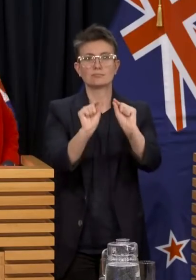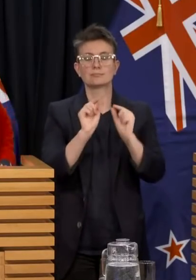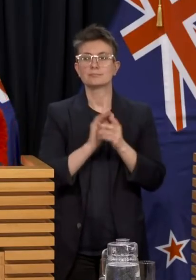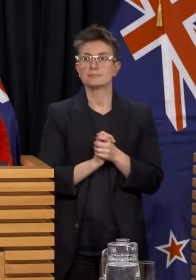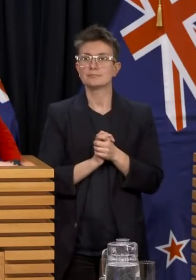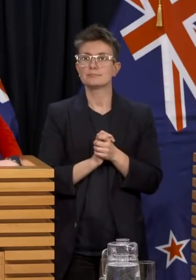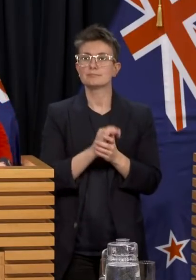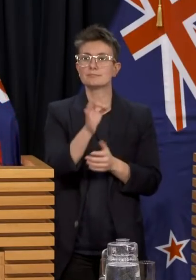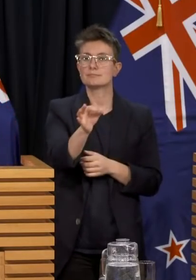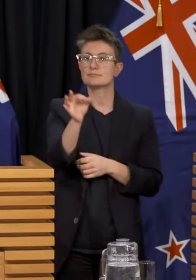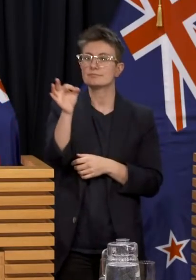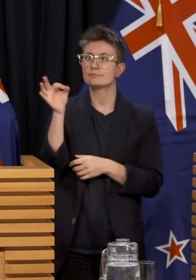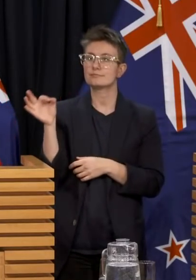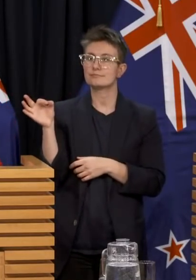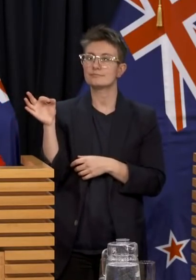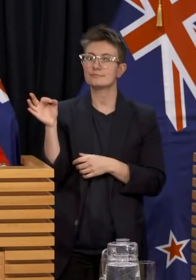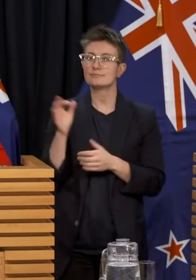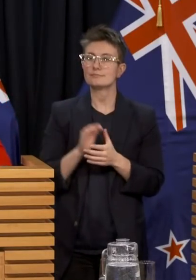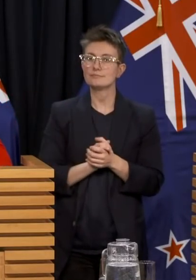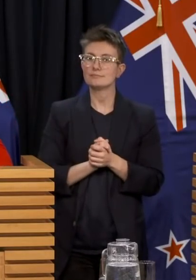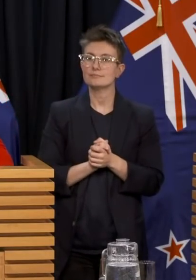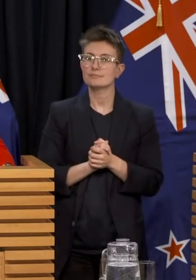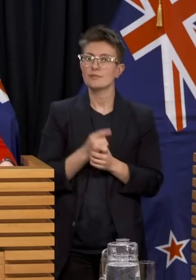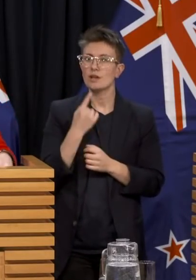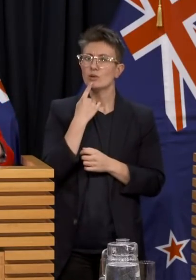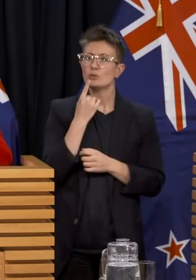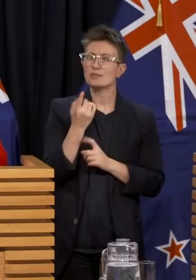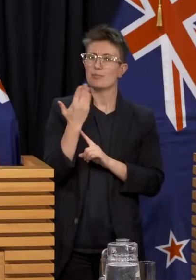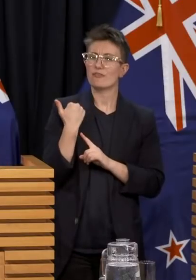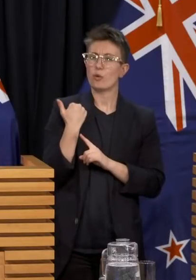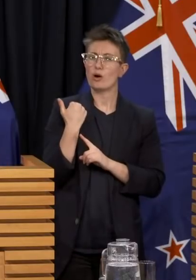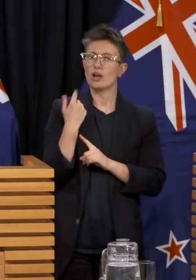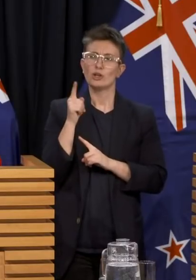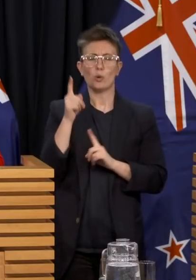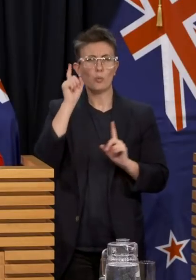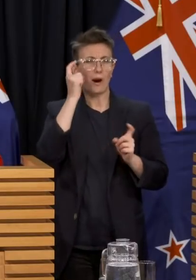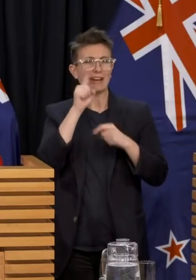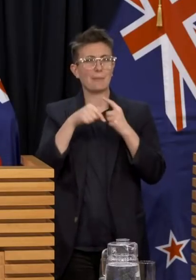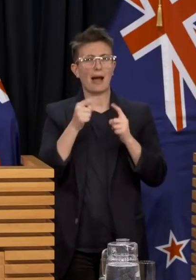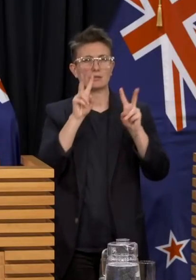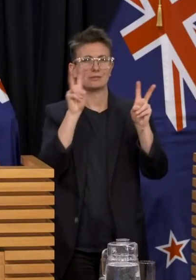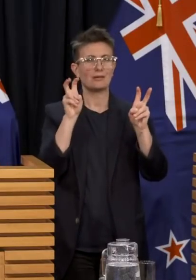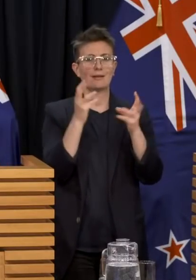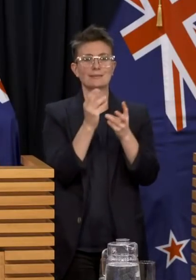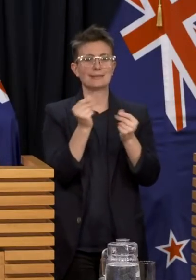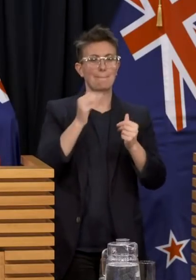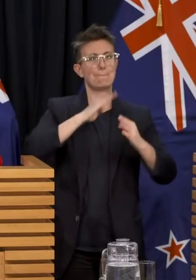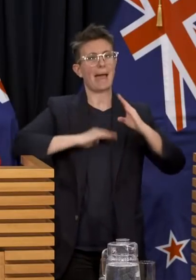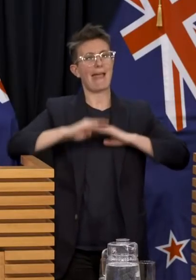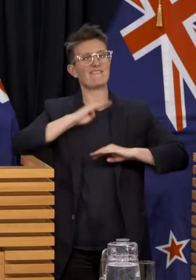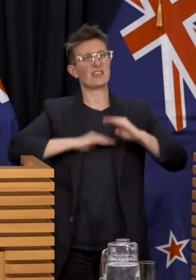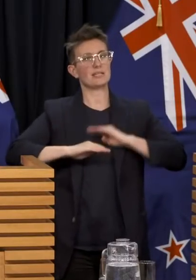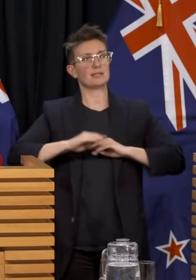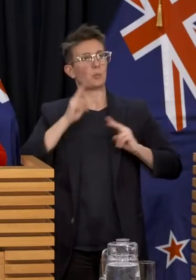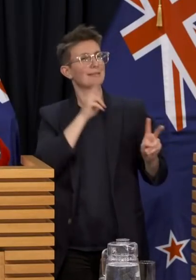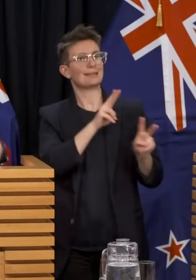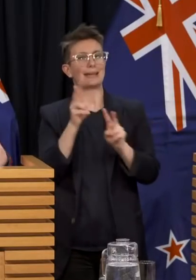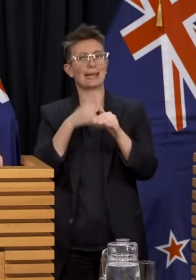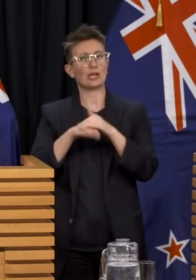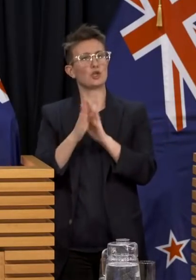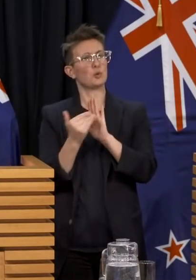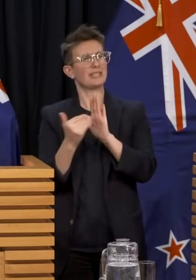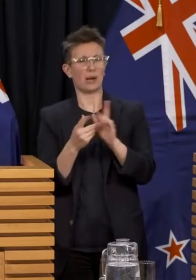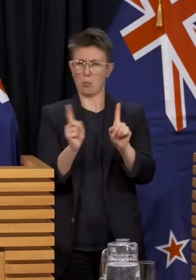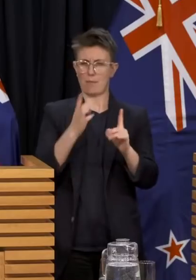Prime Minister, you said before that you're a bit concerned by some behaviours we're seeing in New Zealand in relation to COVID. What behaviours are those? Oh, just as